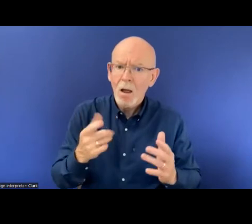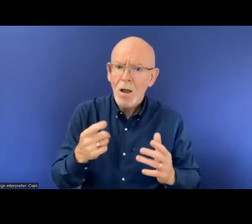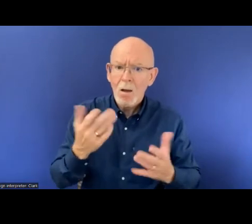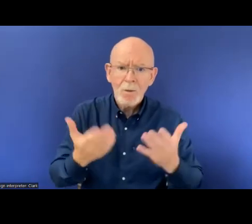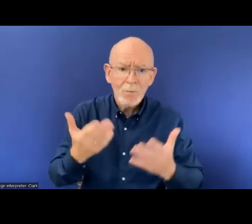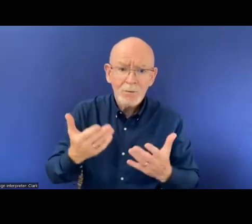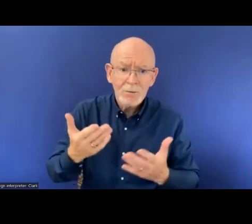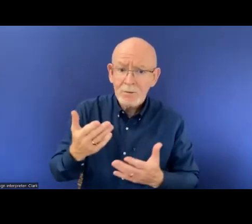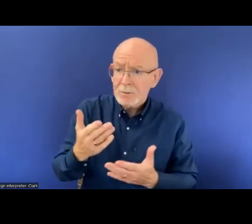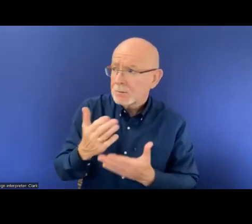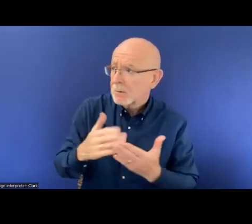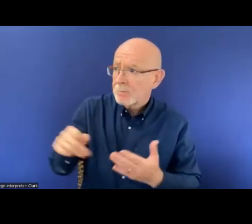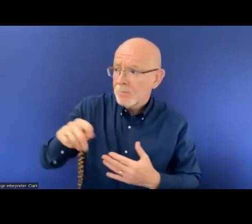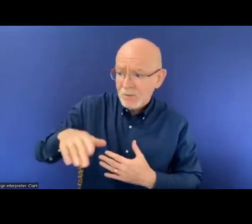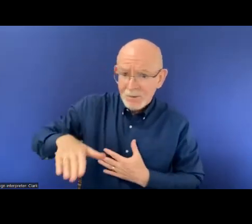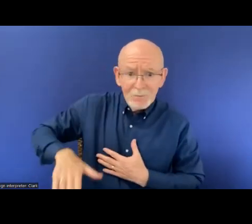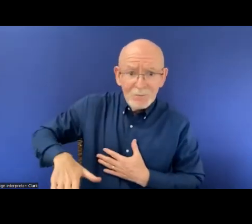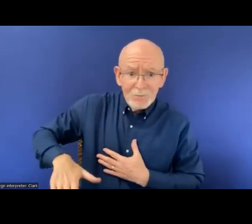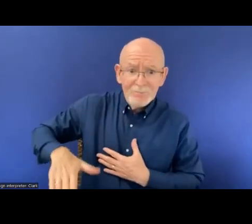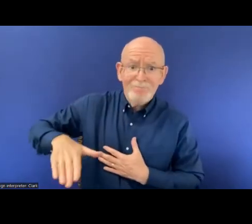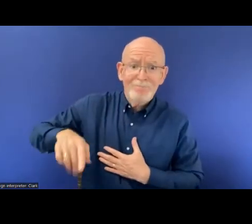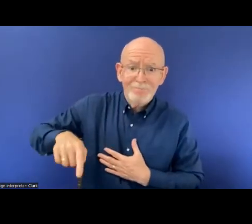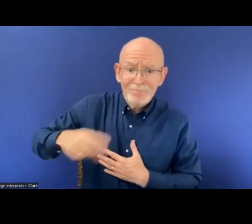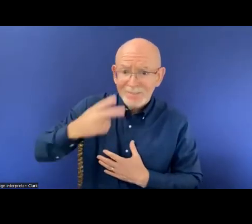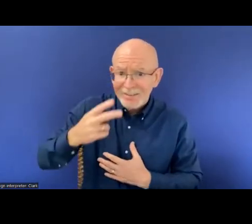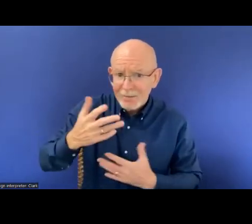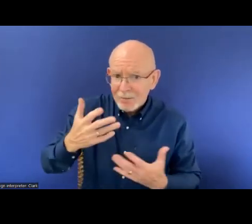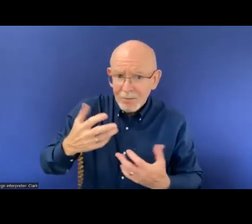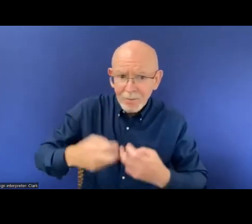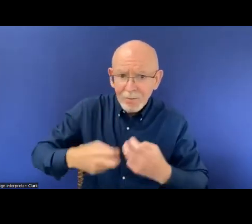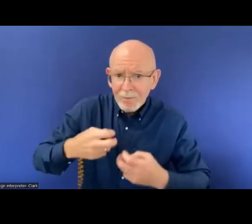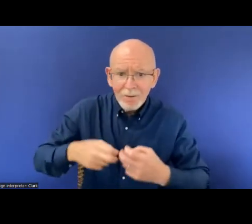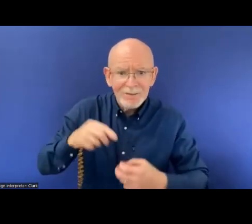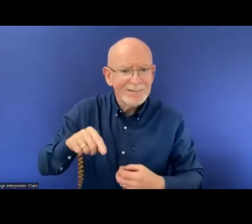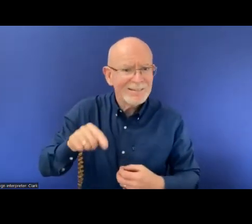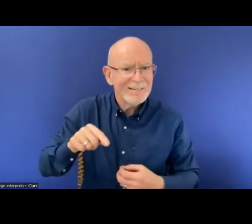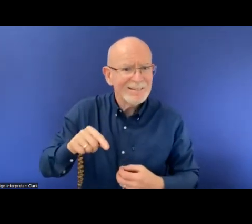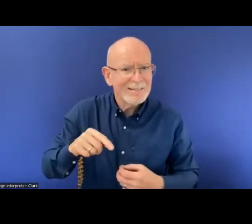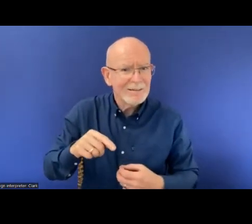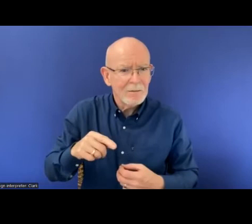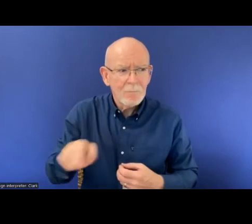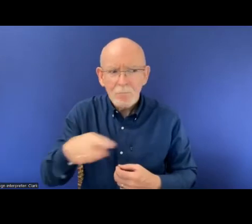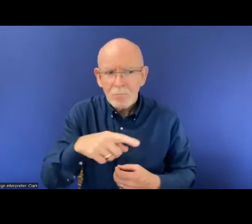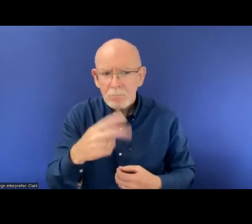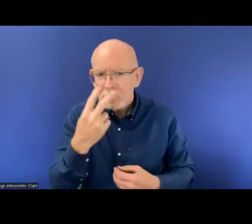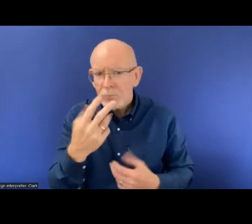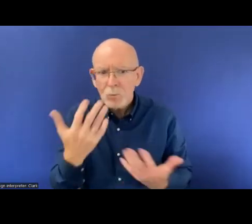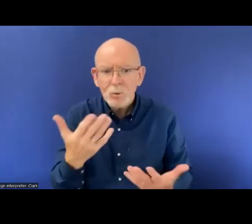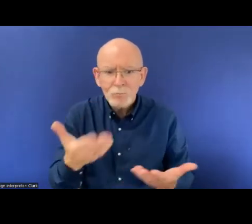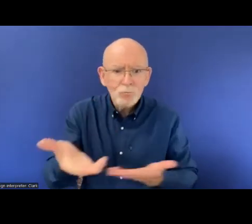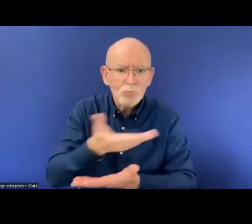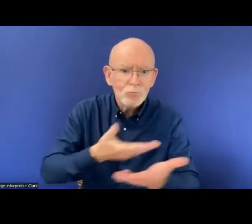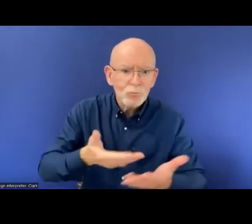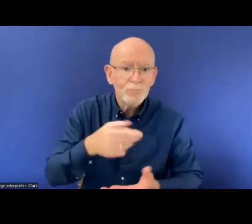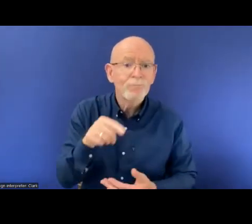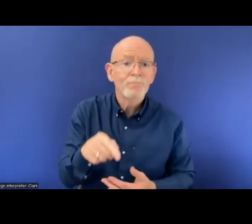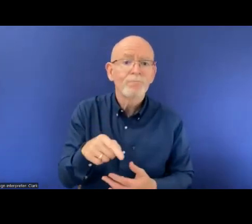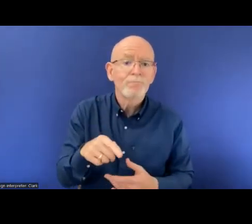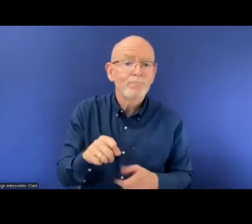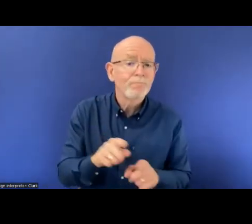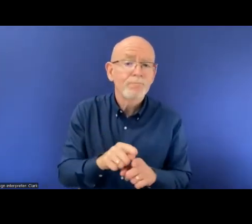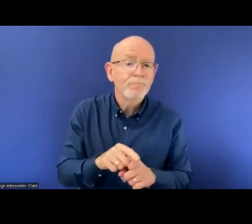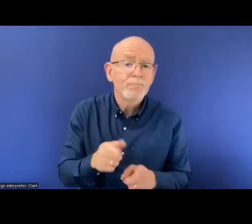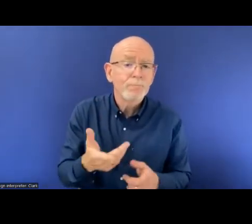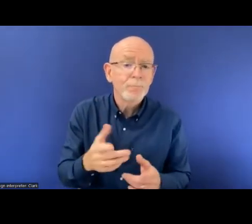being left behind. Over the last 2 years, we have seen how a major public health crisis can